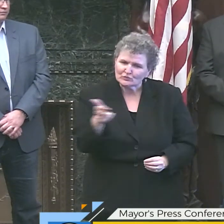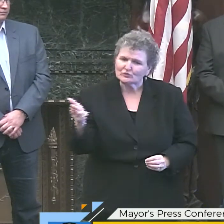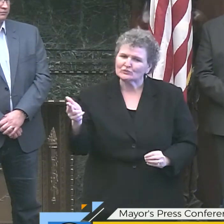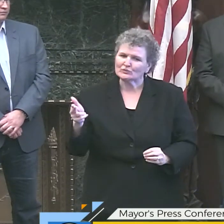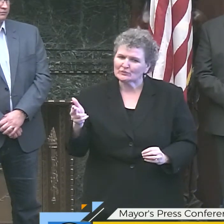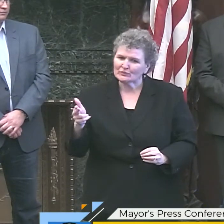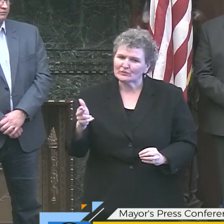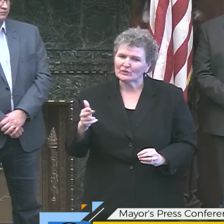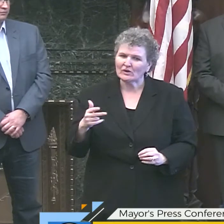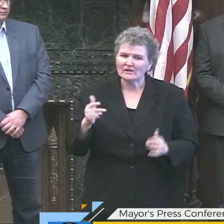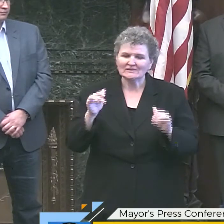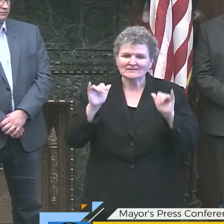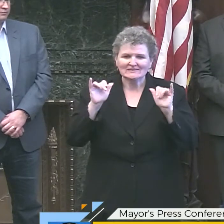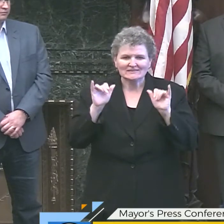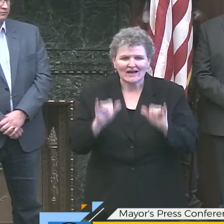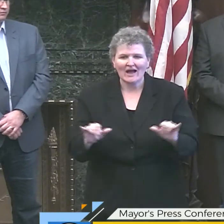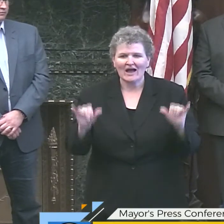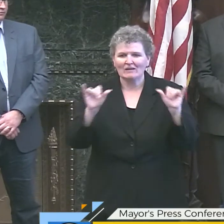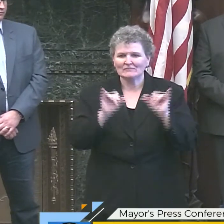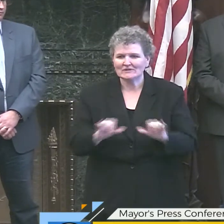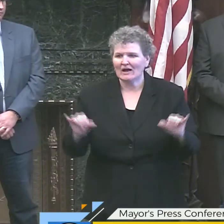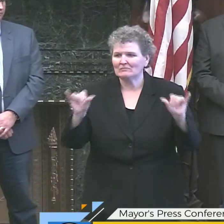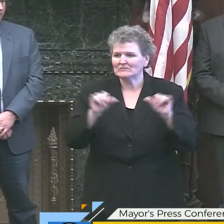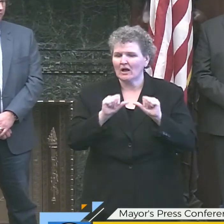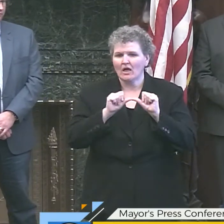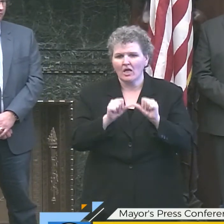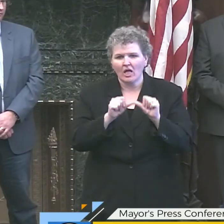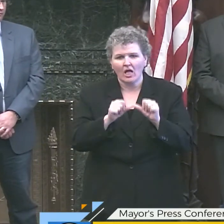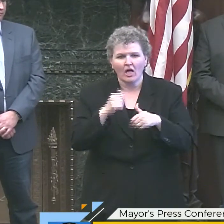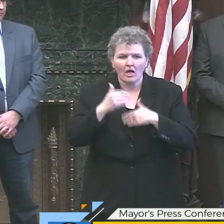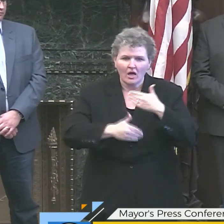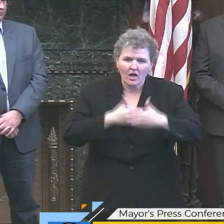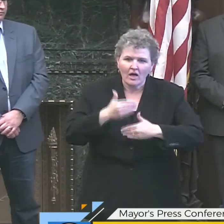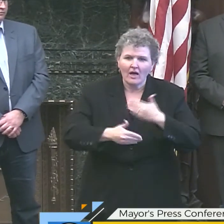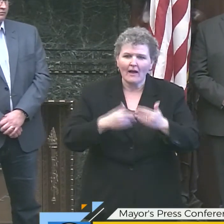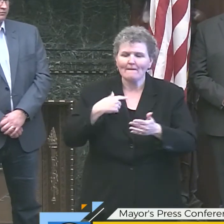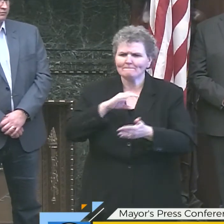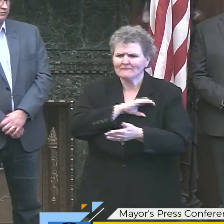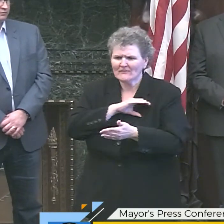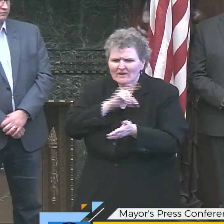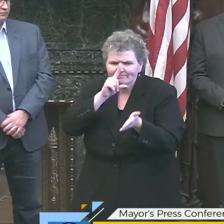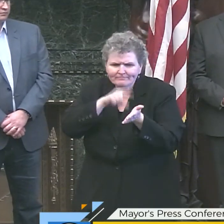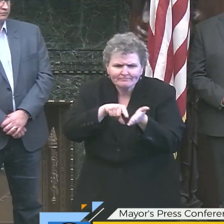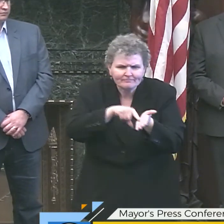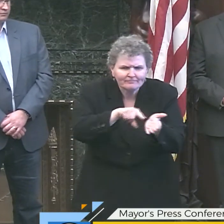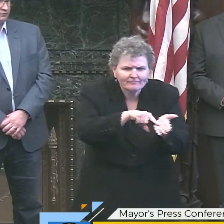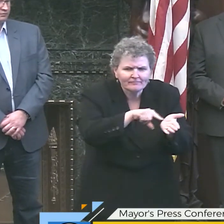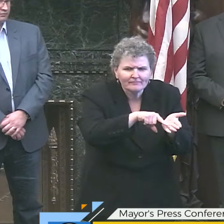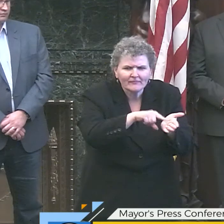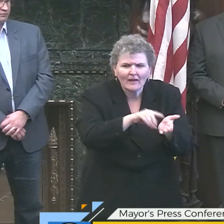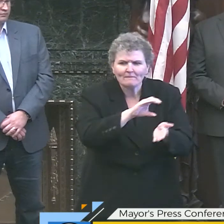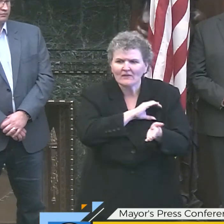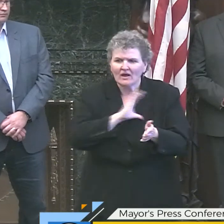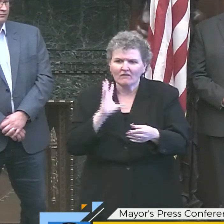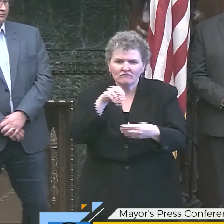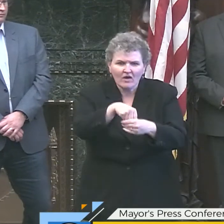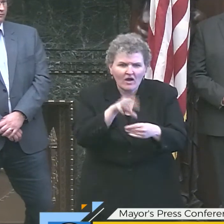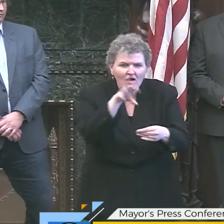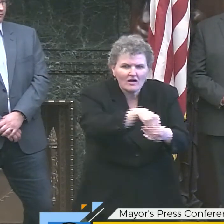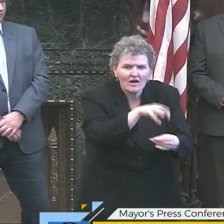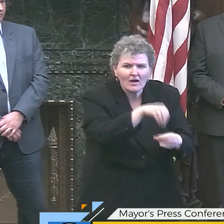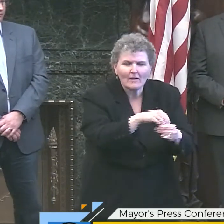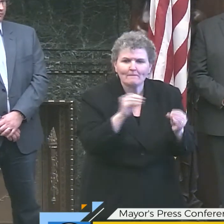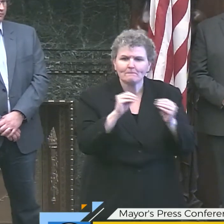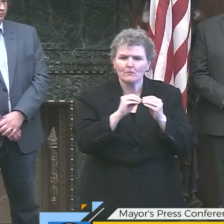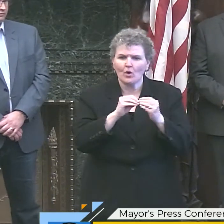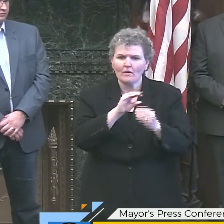do what we've been doing, making sure that there's strong police investigations, visible presence, which we've heightened, making